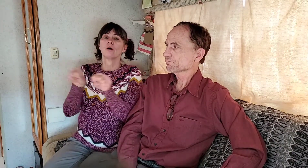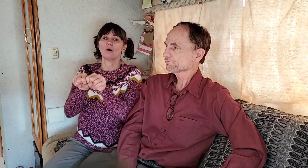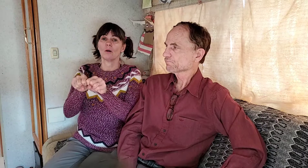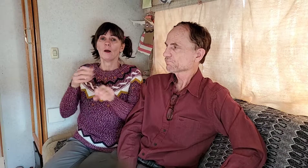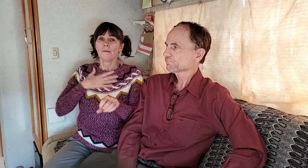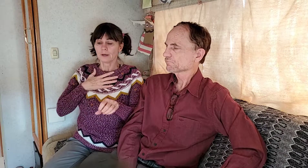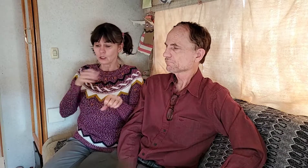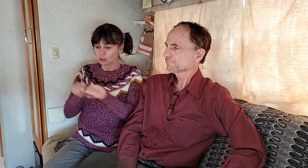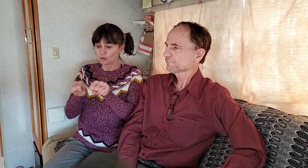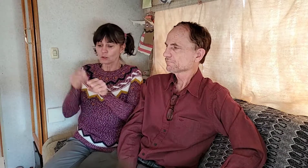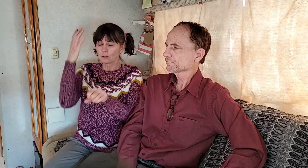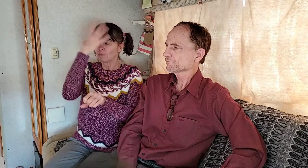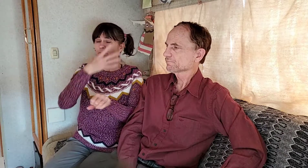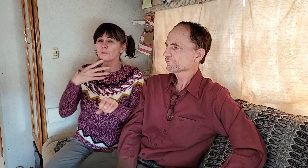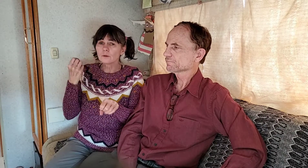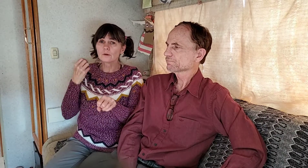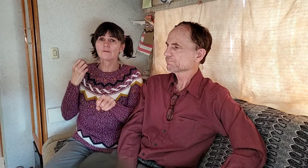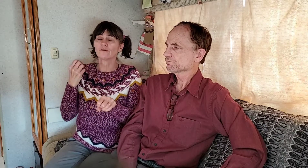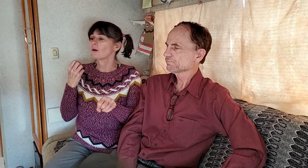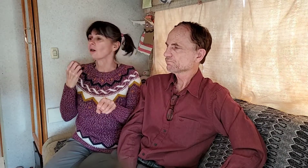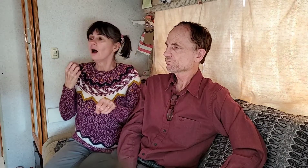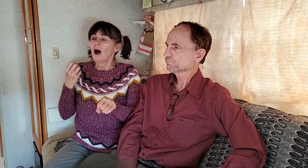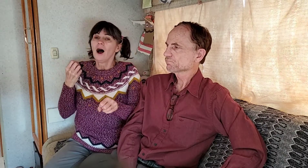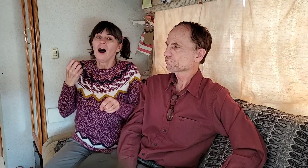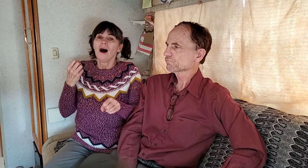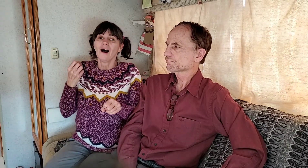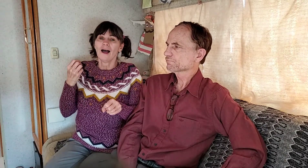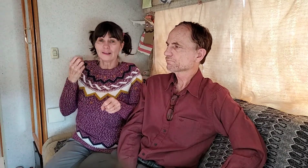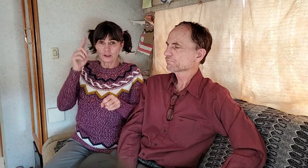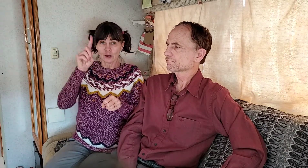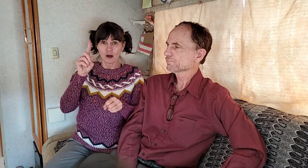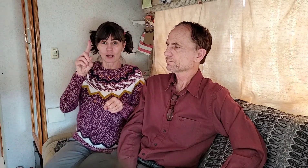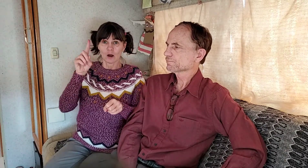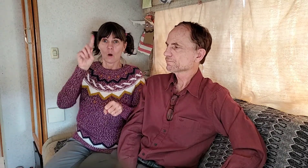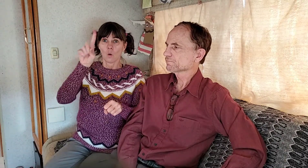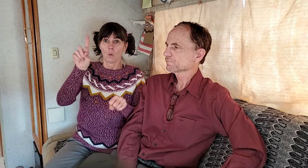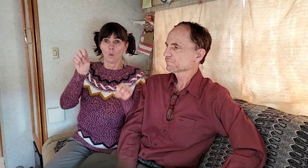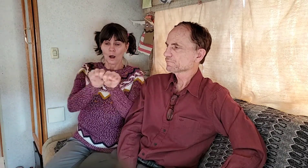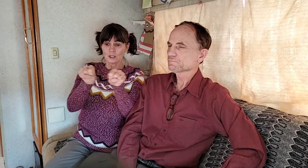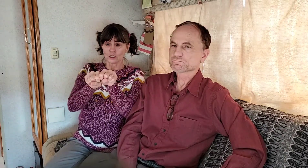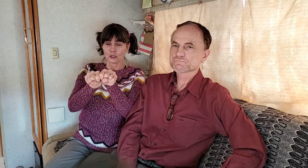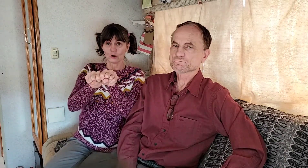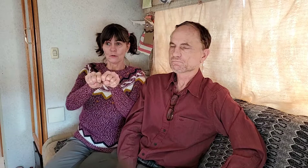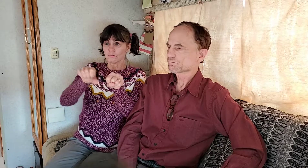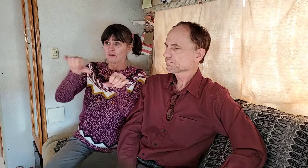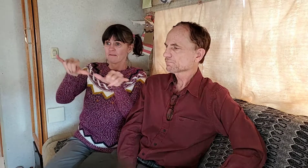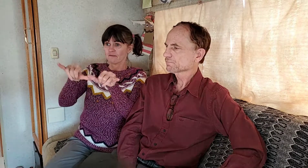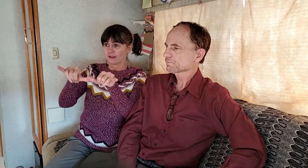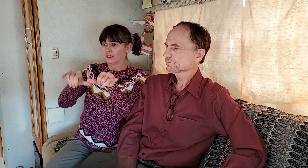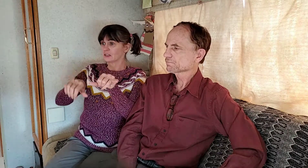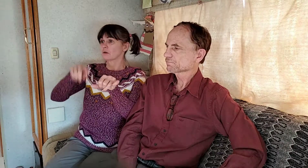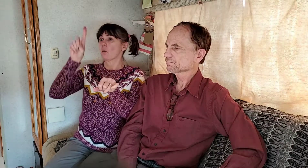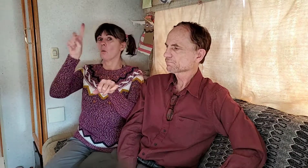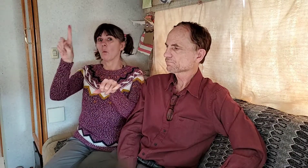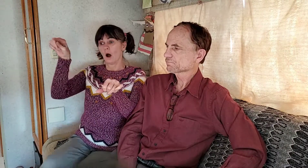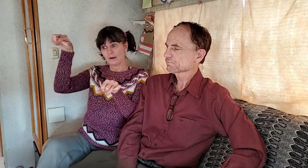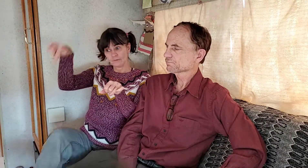beautiful. My shoes are beautiful. And look, one shoe fits one